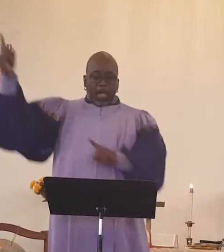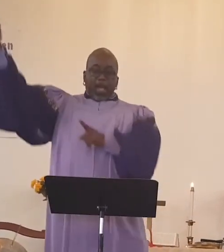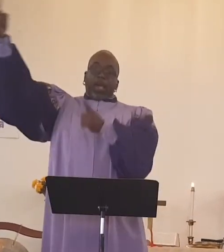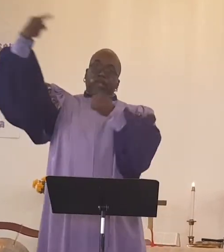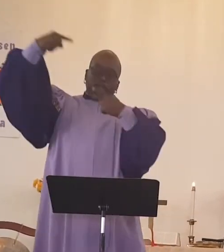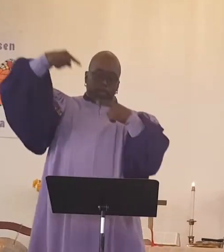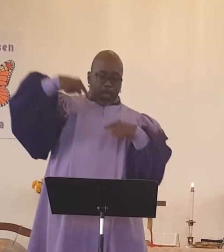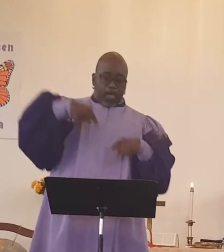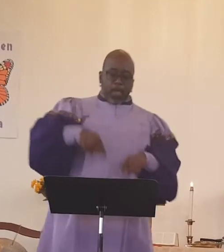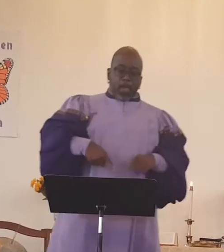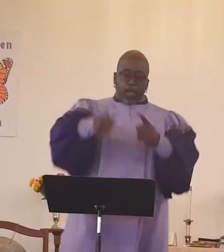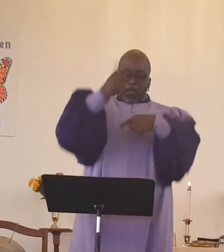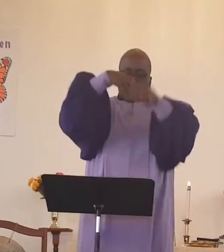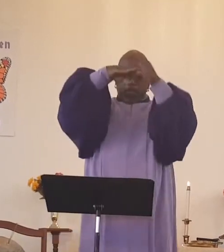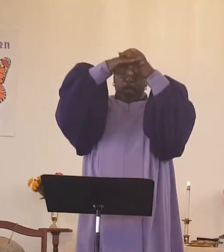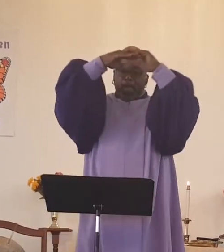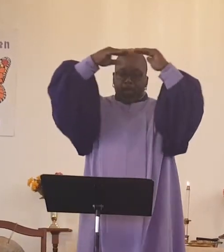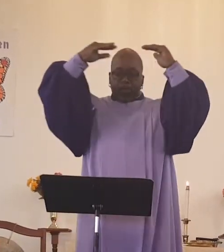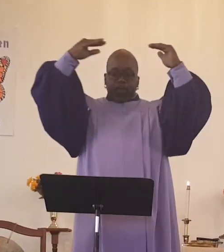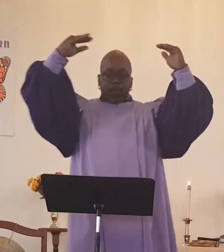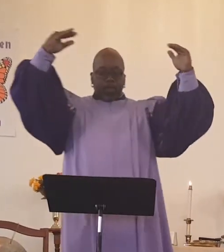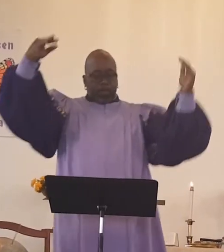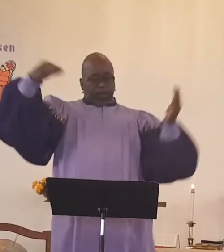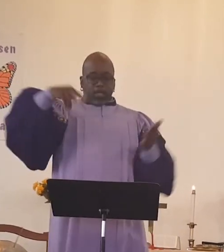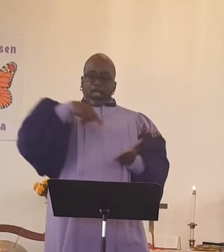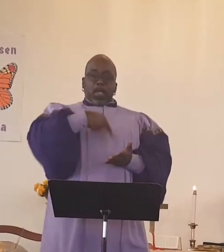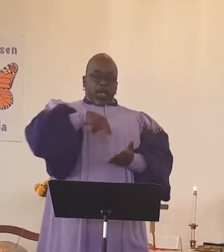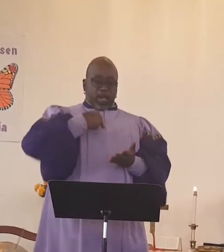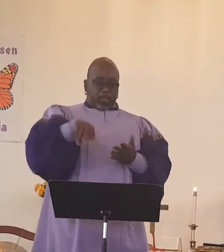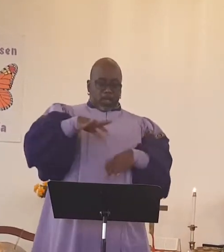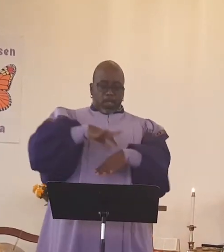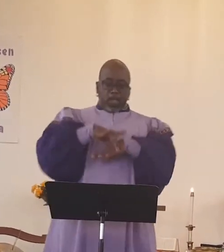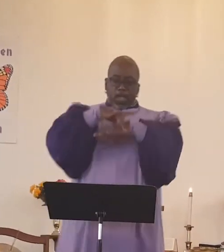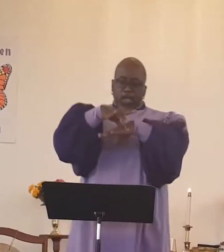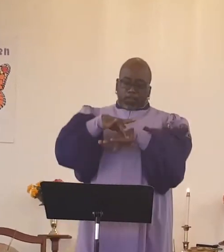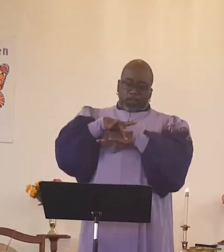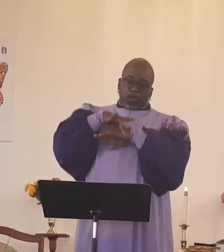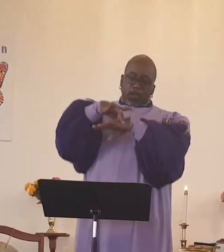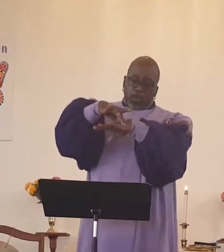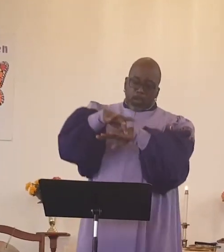I came down heaven. I danced on the